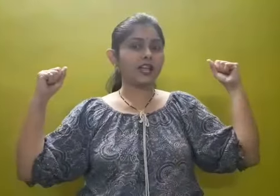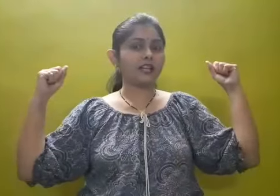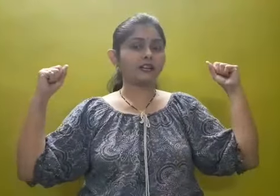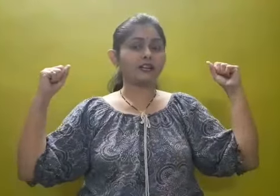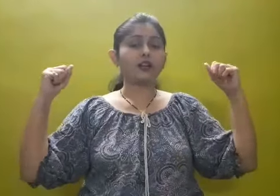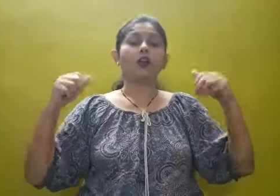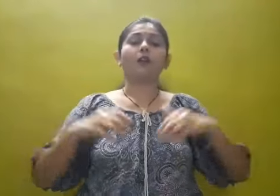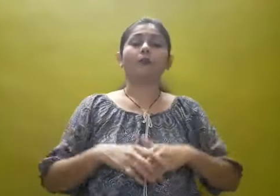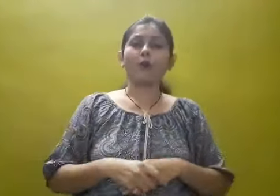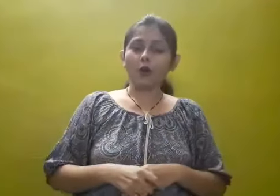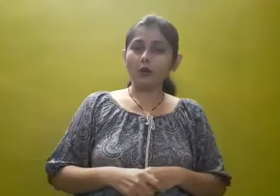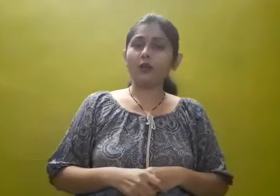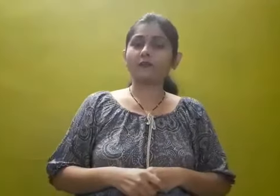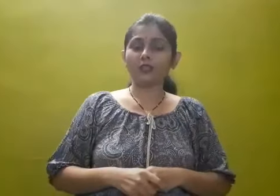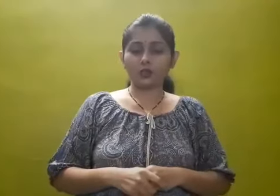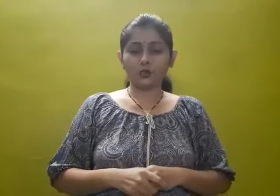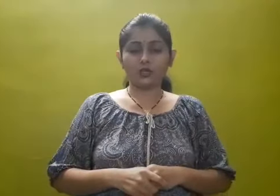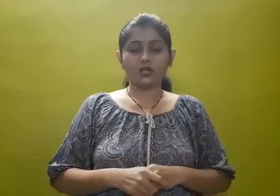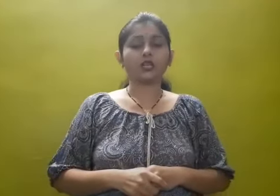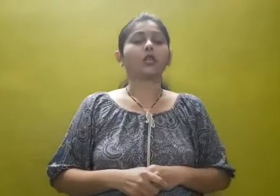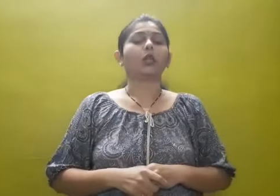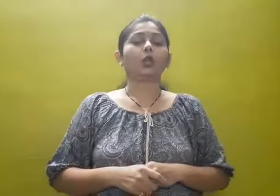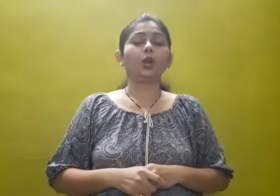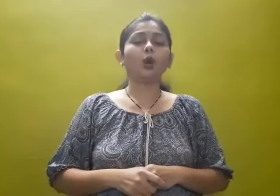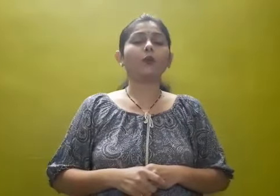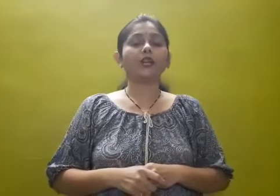lion. Moral of the story: no